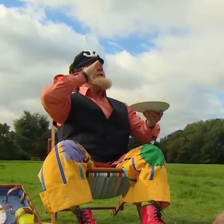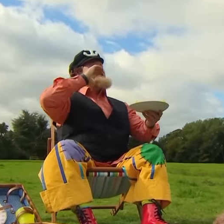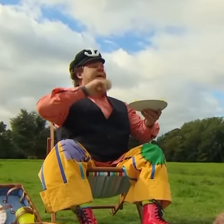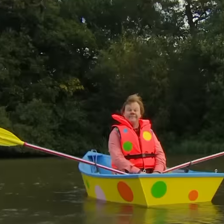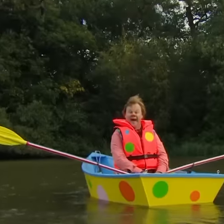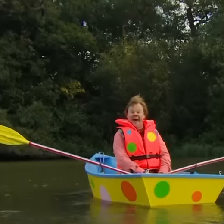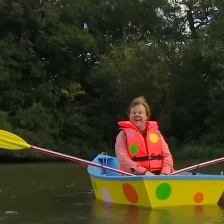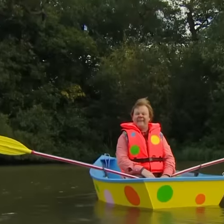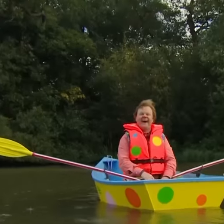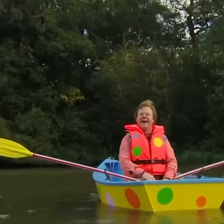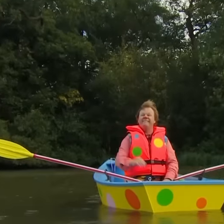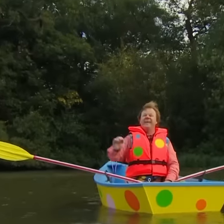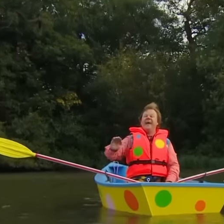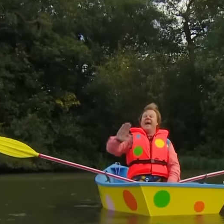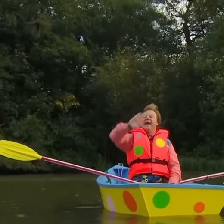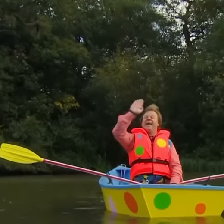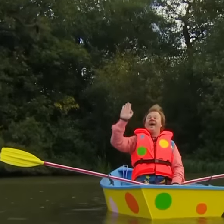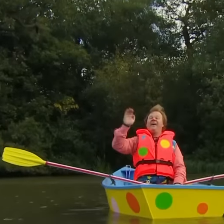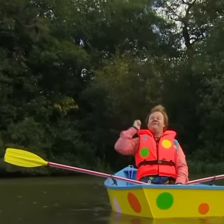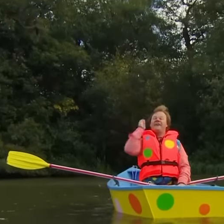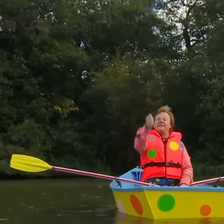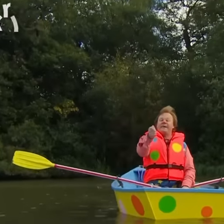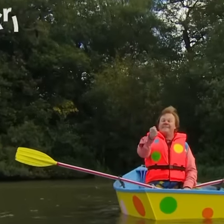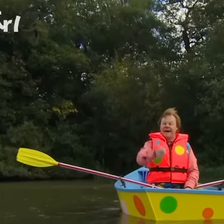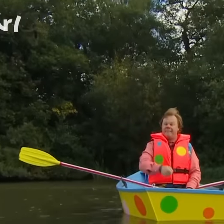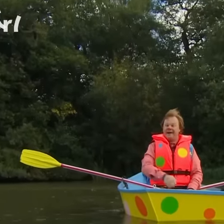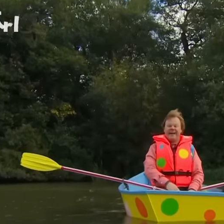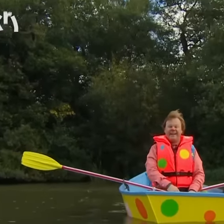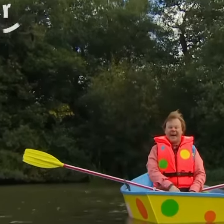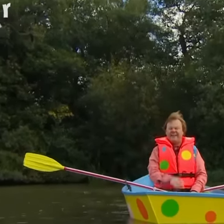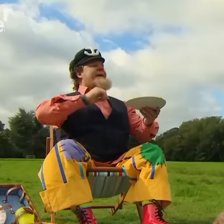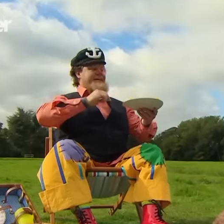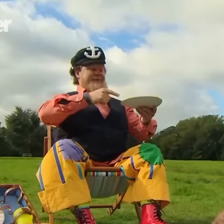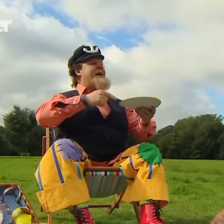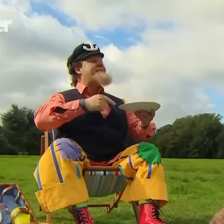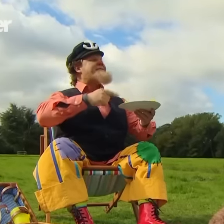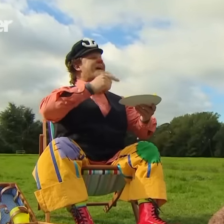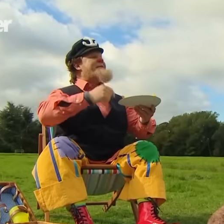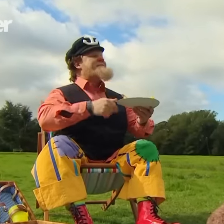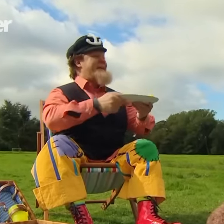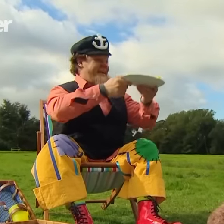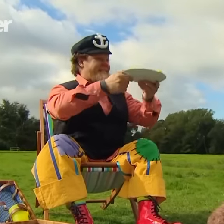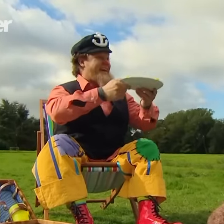Tumble! Oh, hello, Fisherman Tumble! Could I have a sandwich, please?